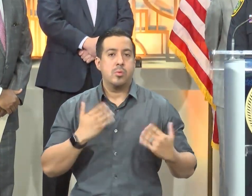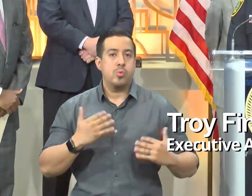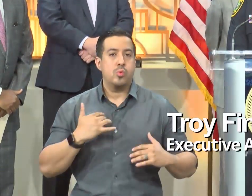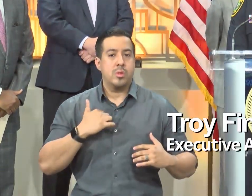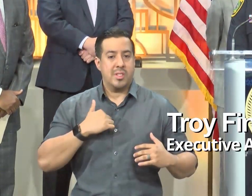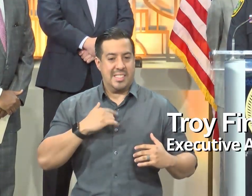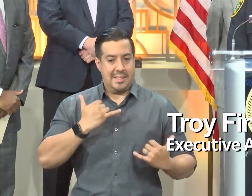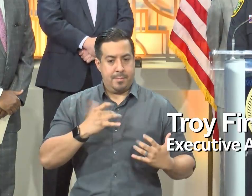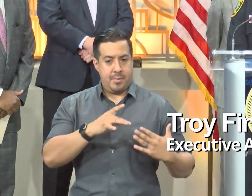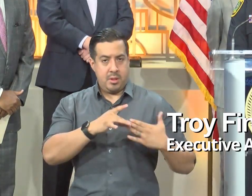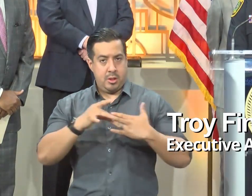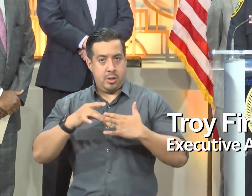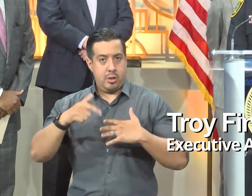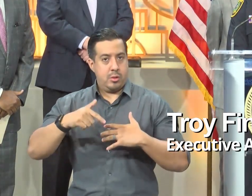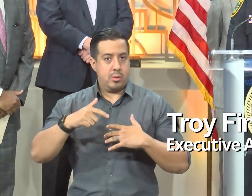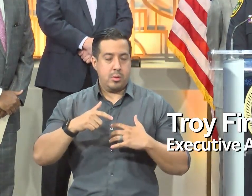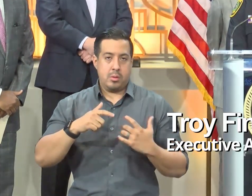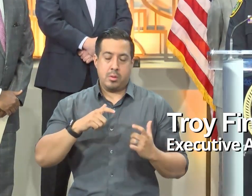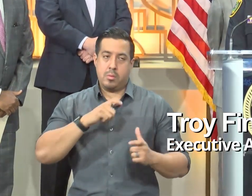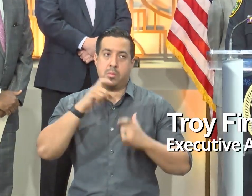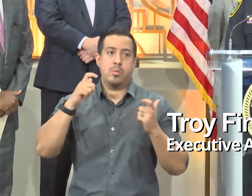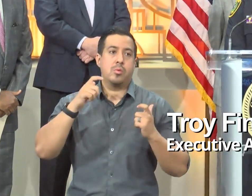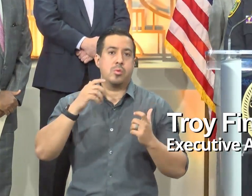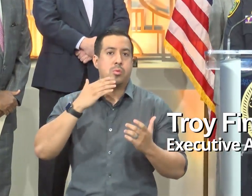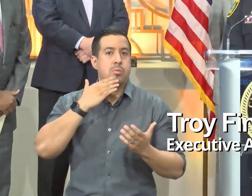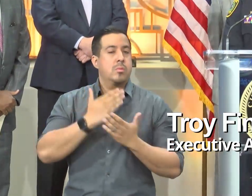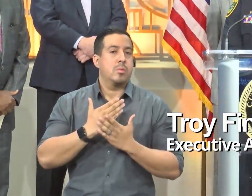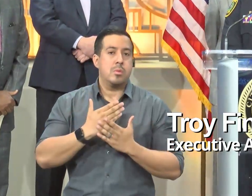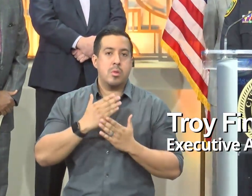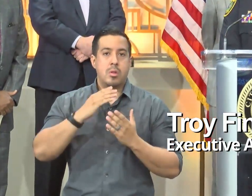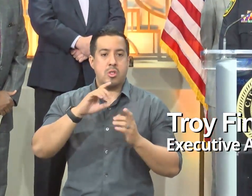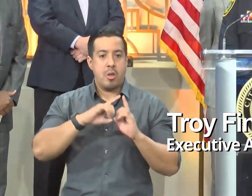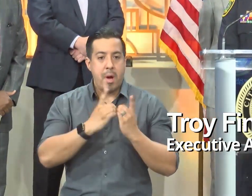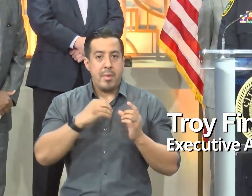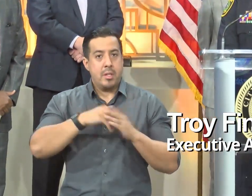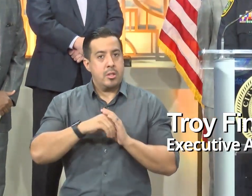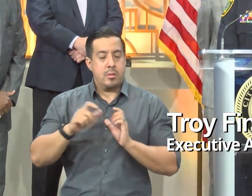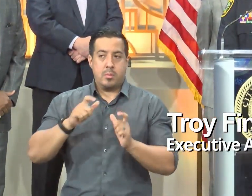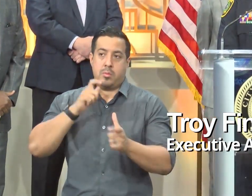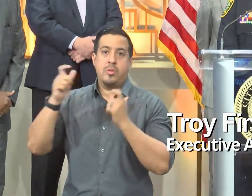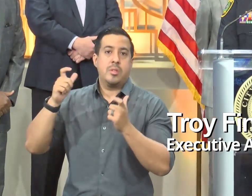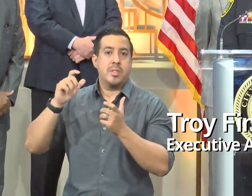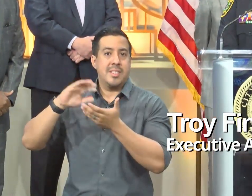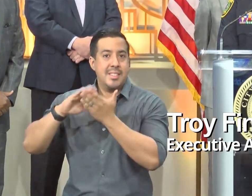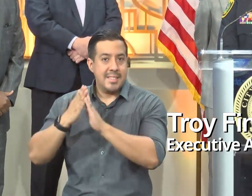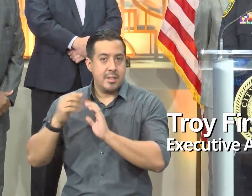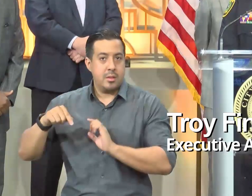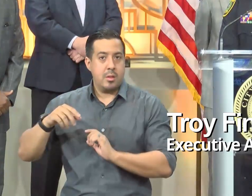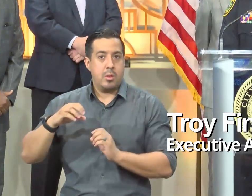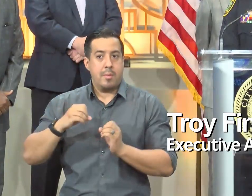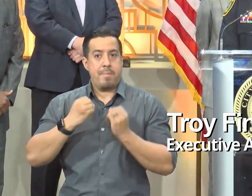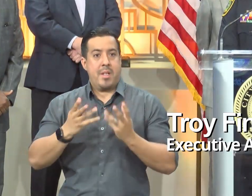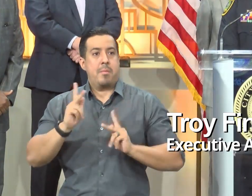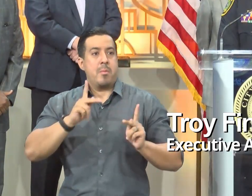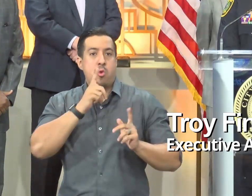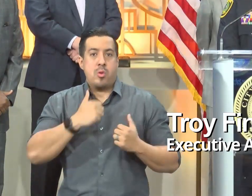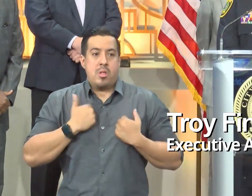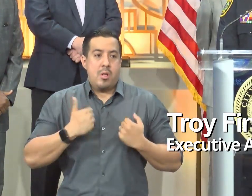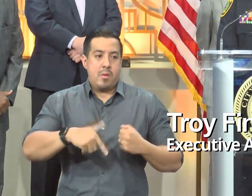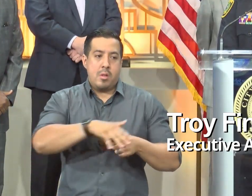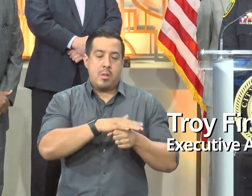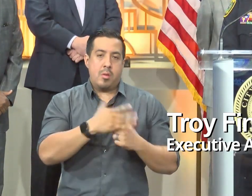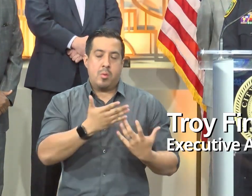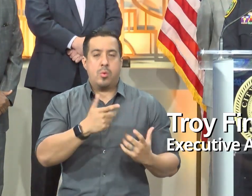lead this great department in this great city with so many great citizens.